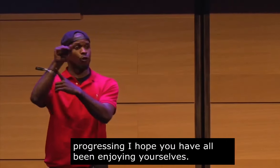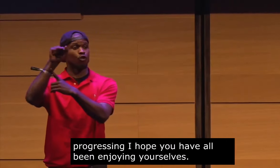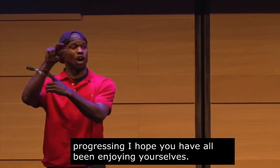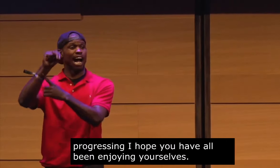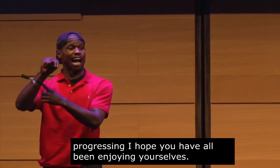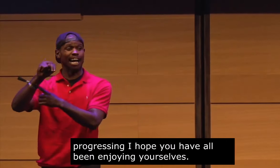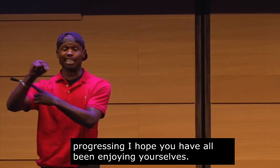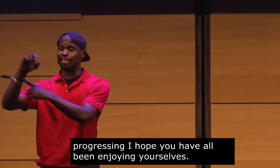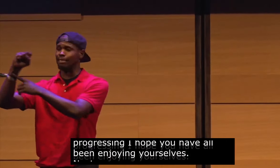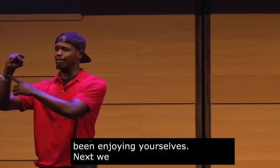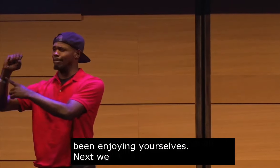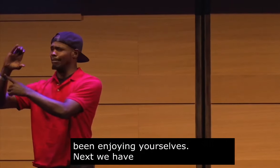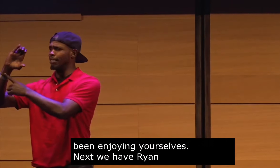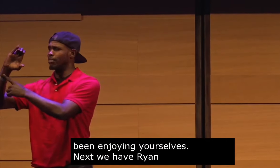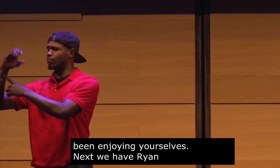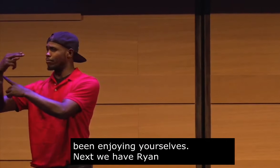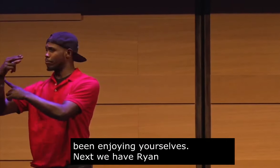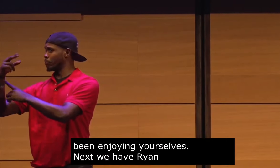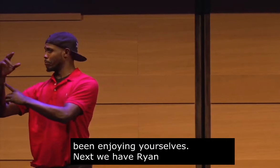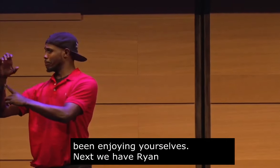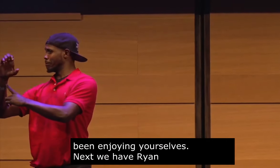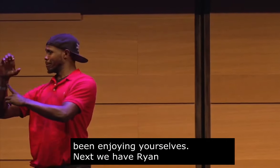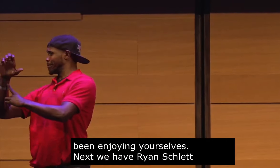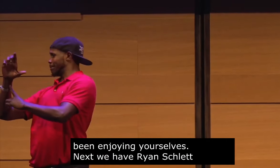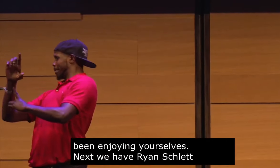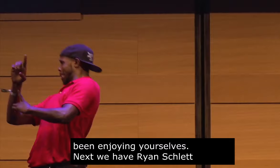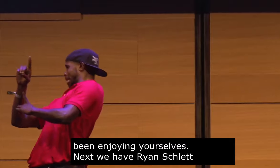Next, we have Ryan Schlecht.